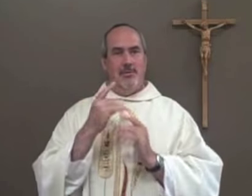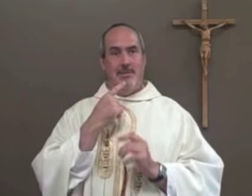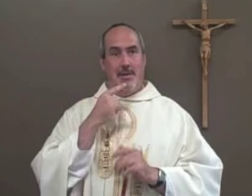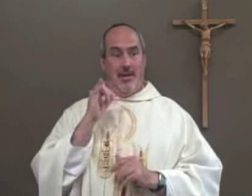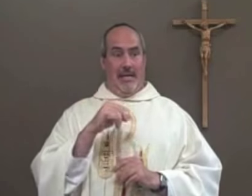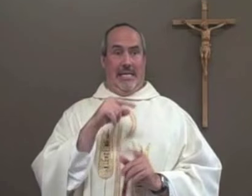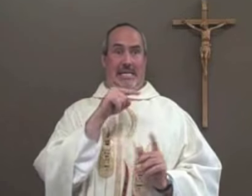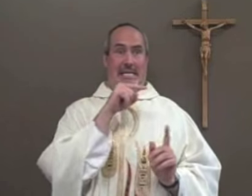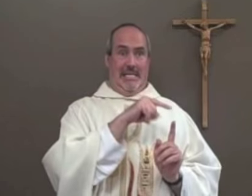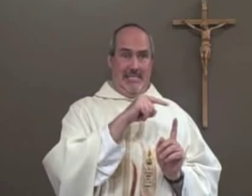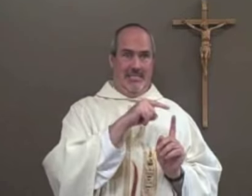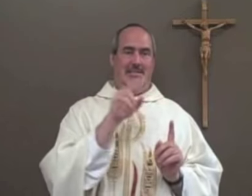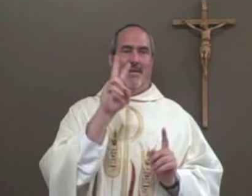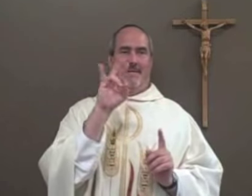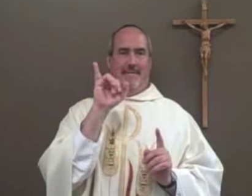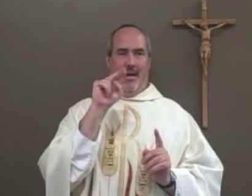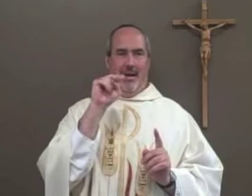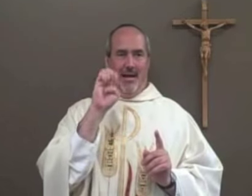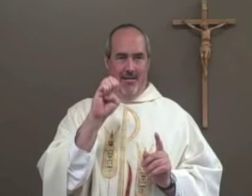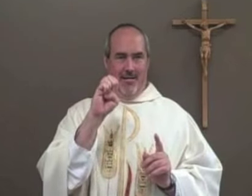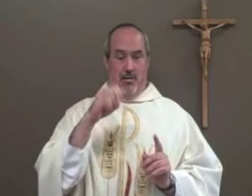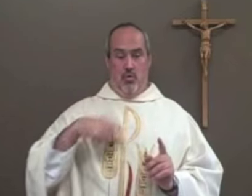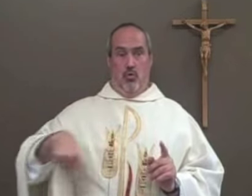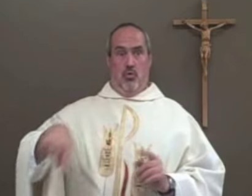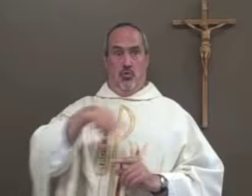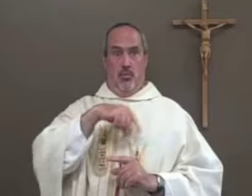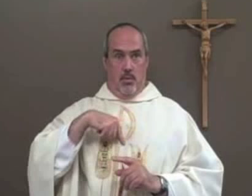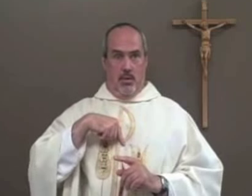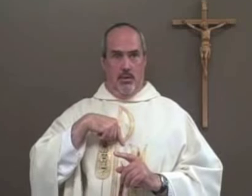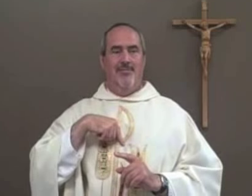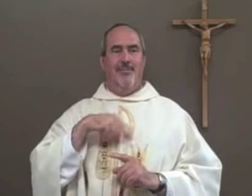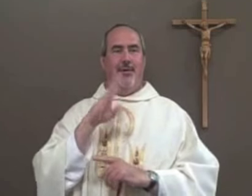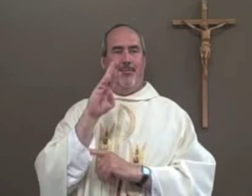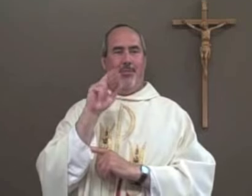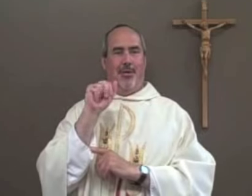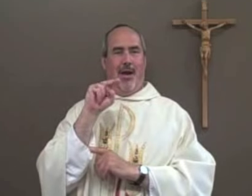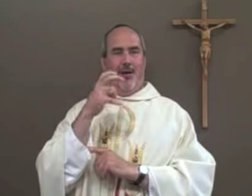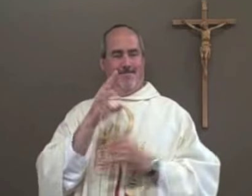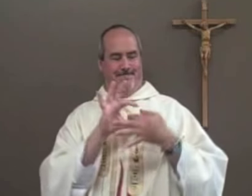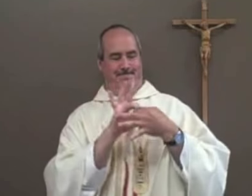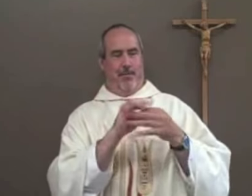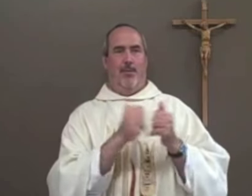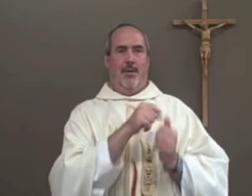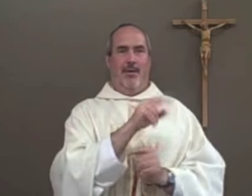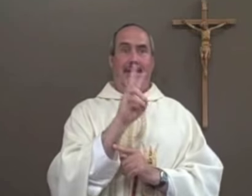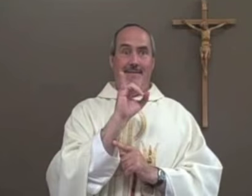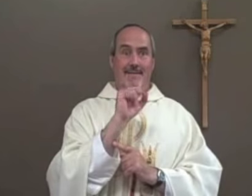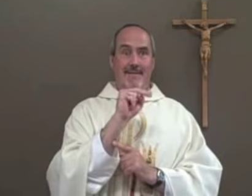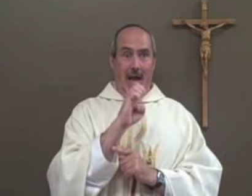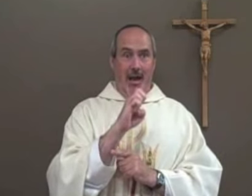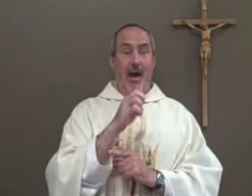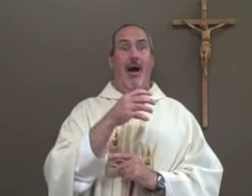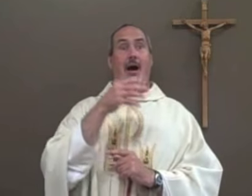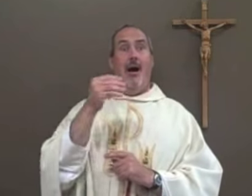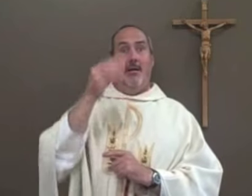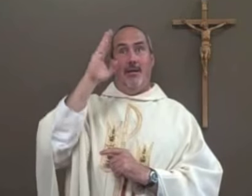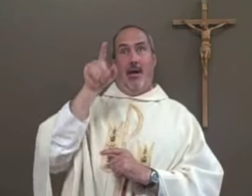If you remember last week, the gospel said that Jesus is the vine, we are the branches connected to the